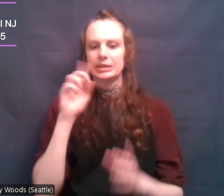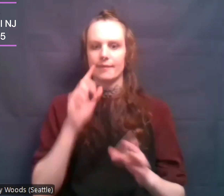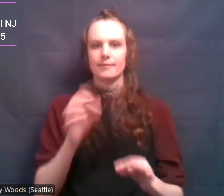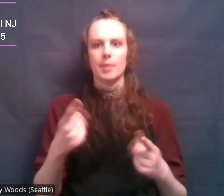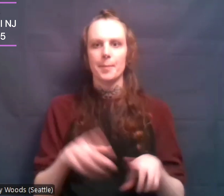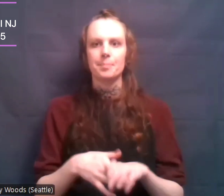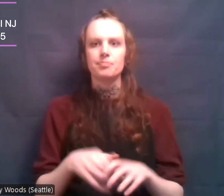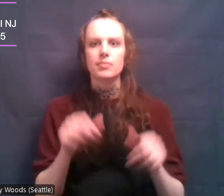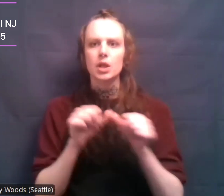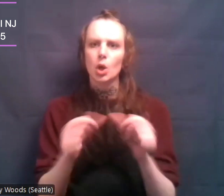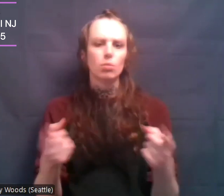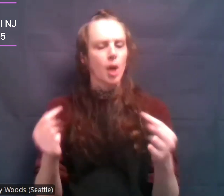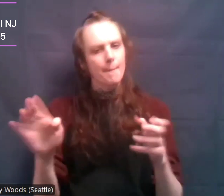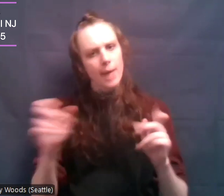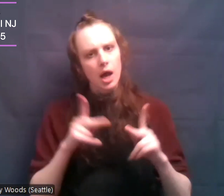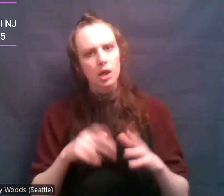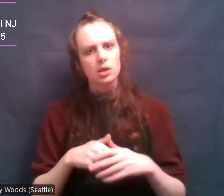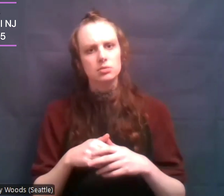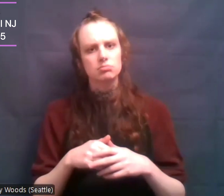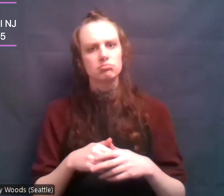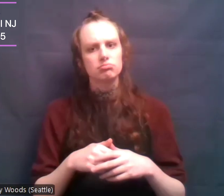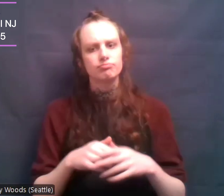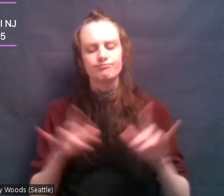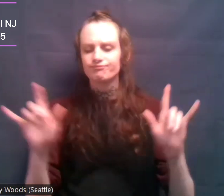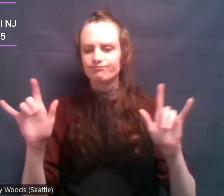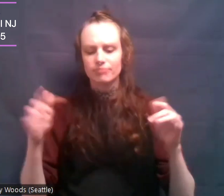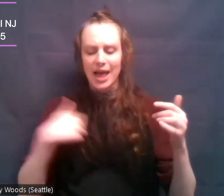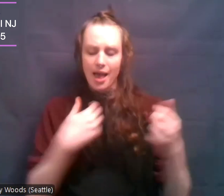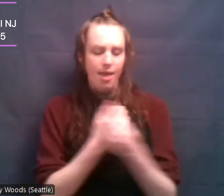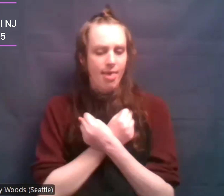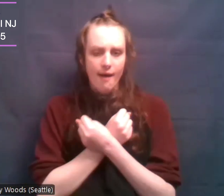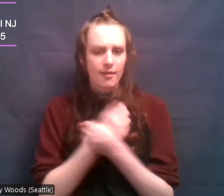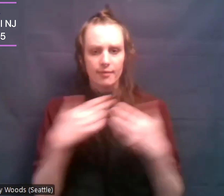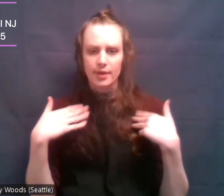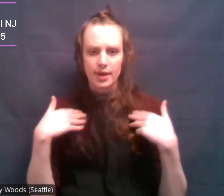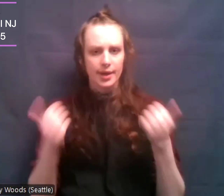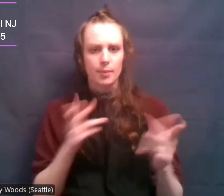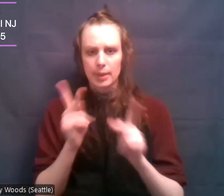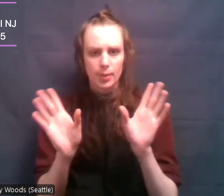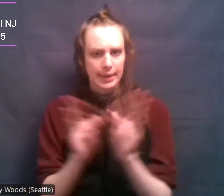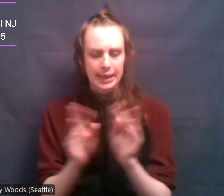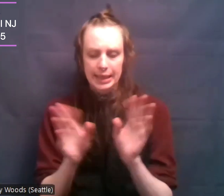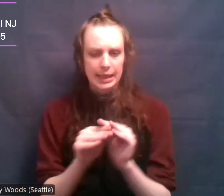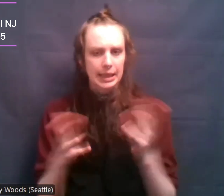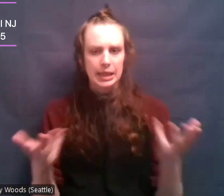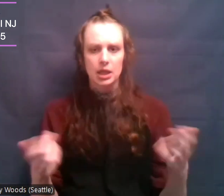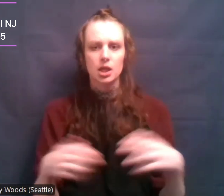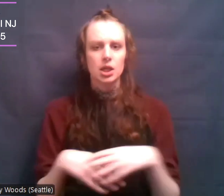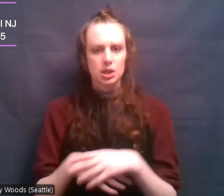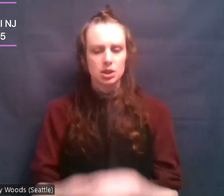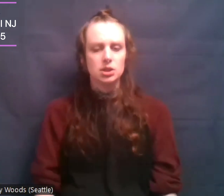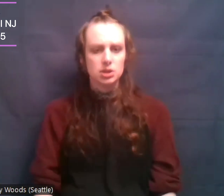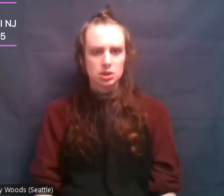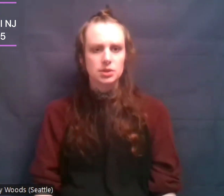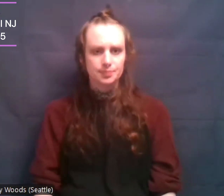This I love young people's meetings. And just